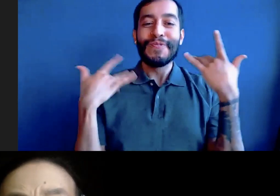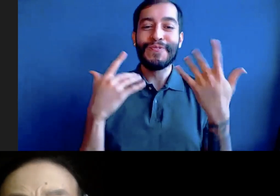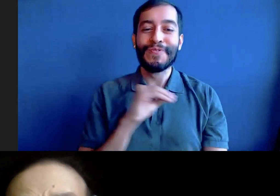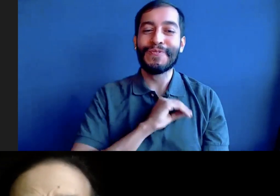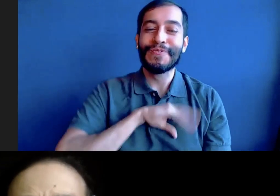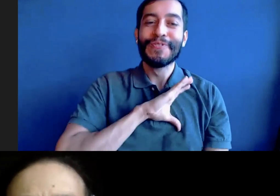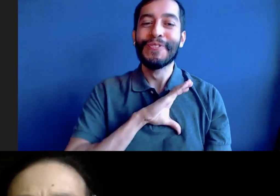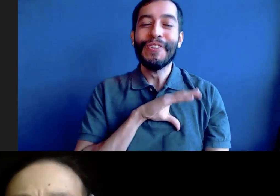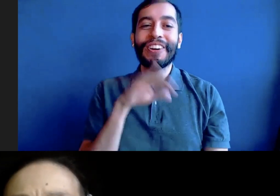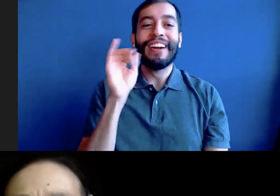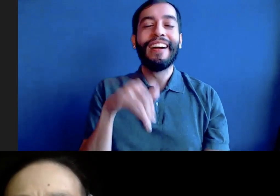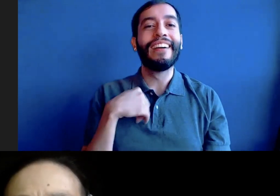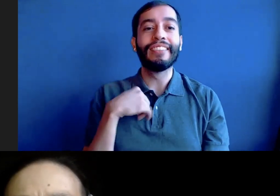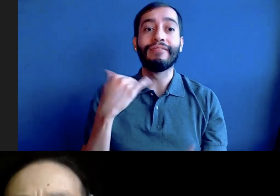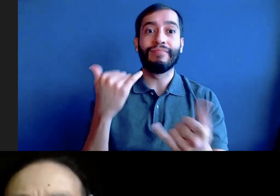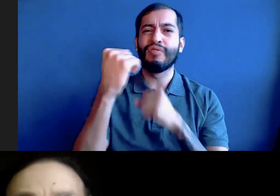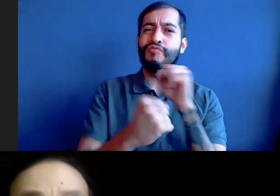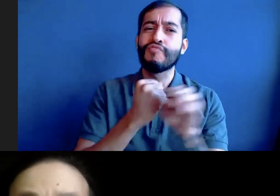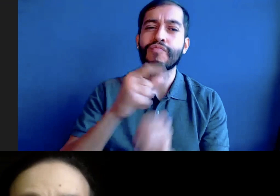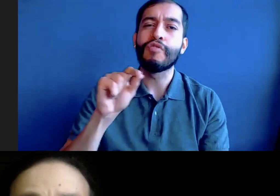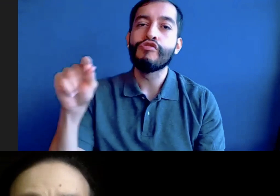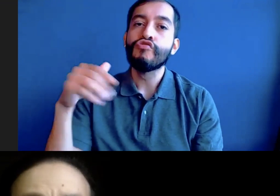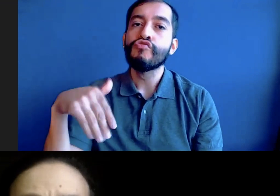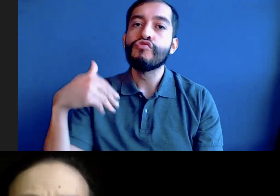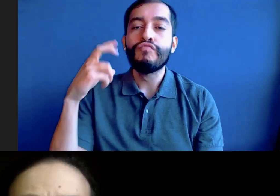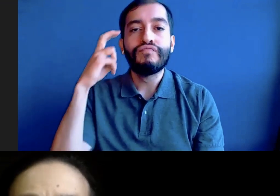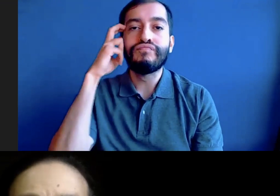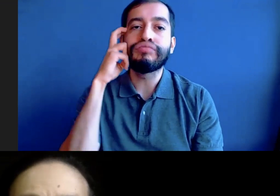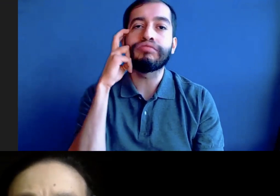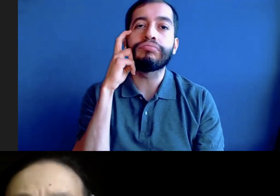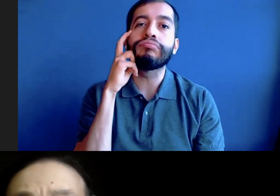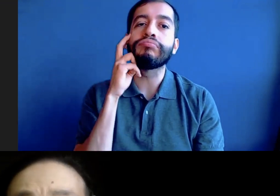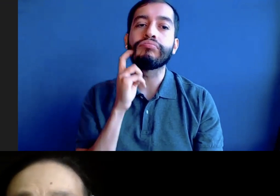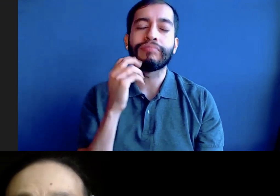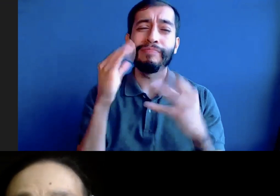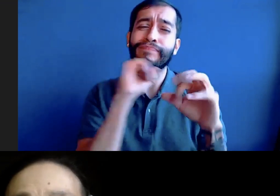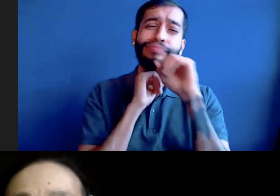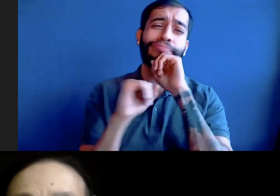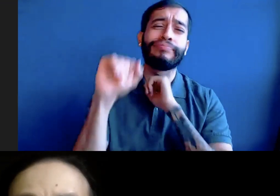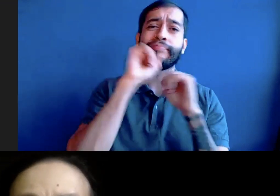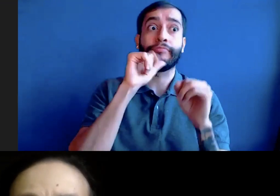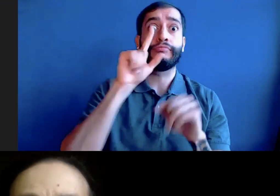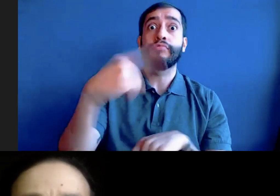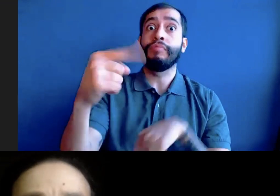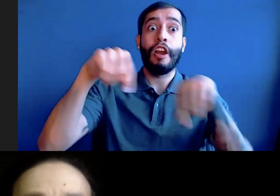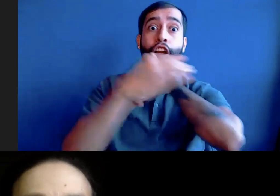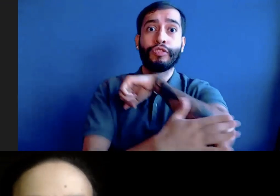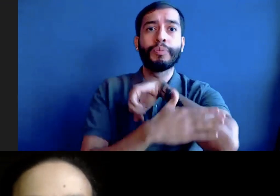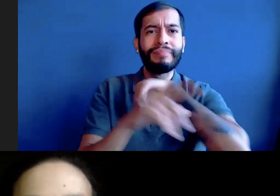through so many things, not just in the United States, but globally with this pandemic,